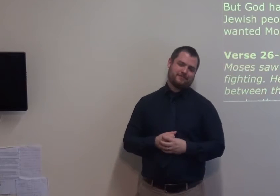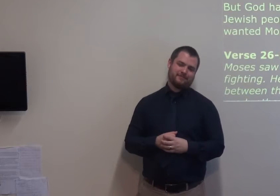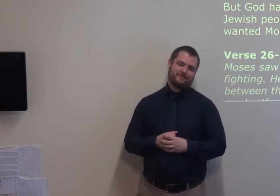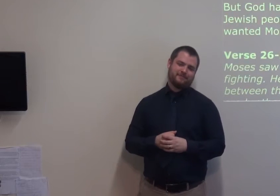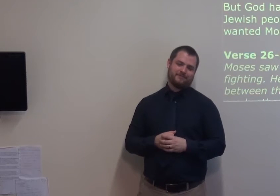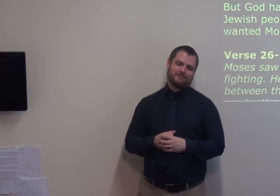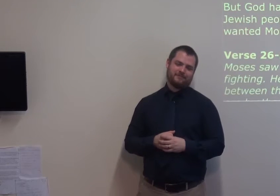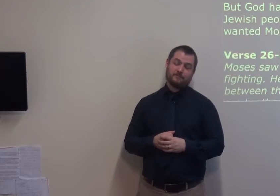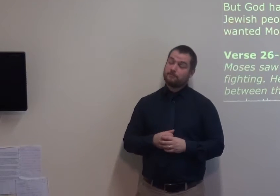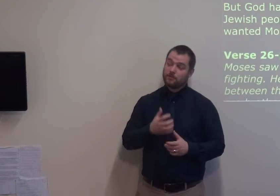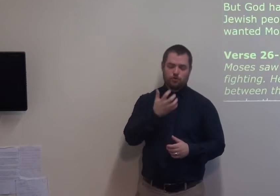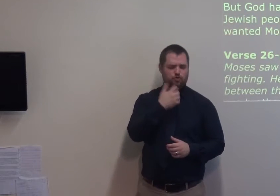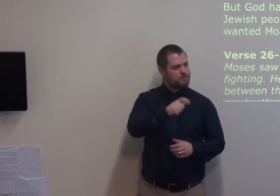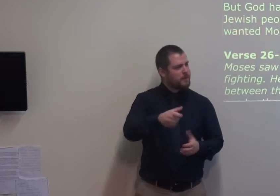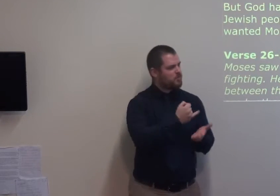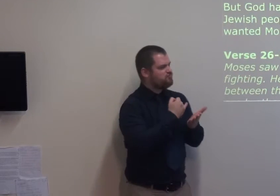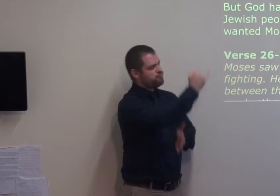The Jewish people rejected Moses.